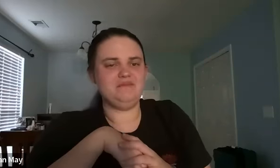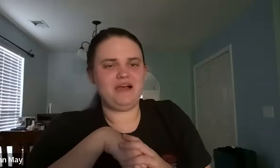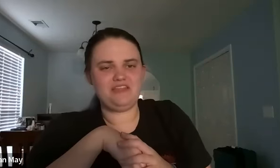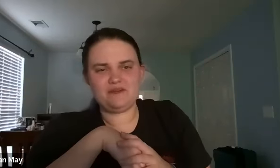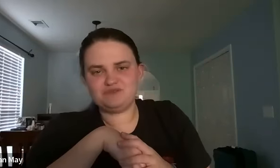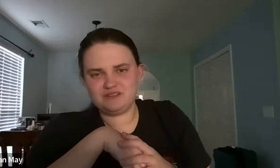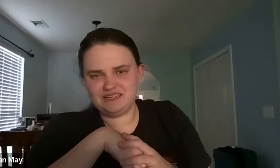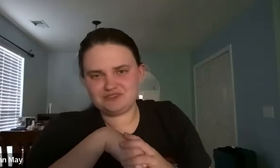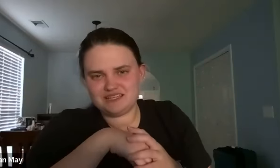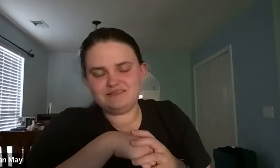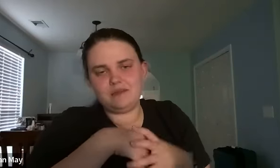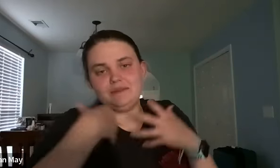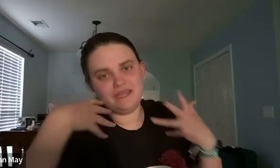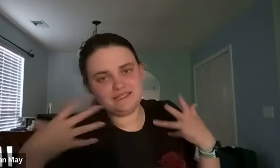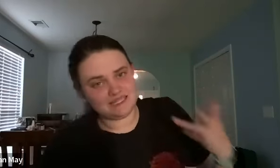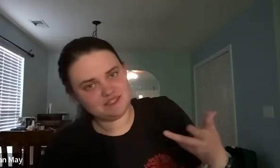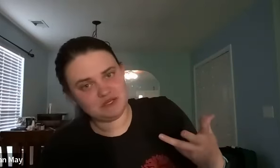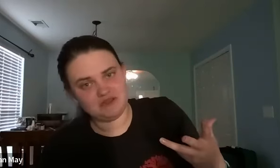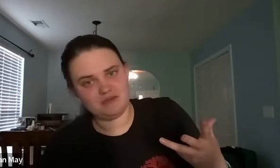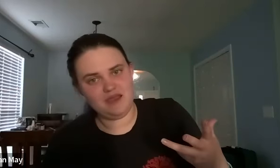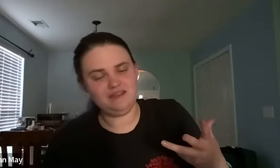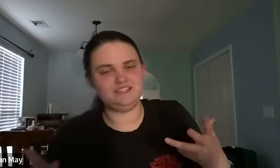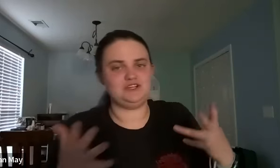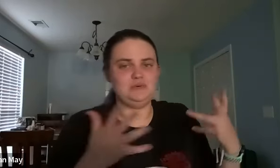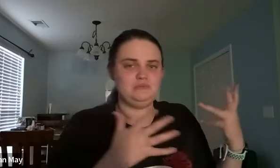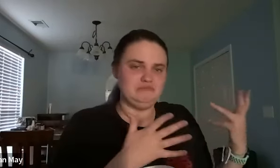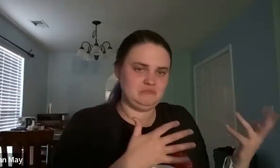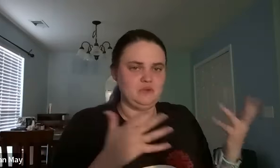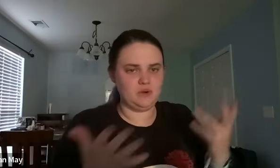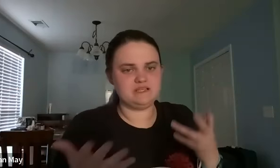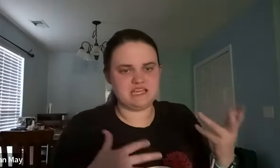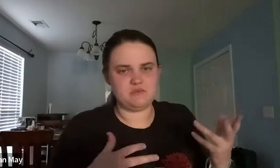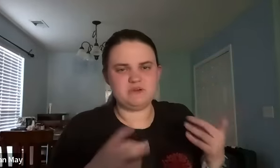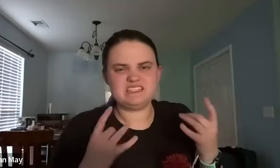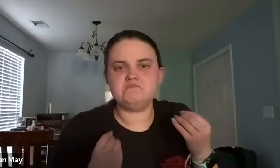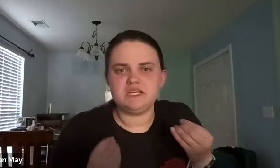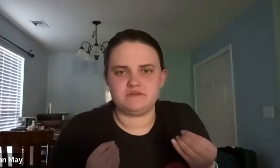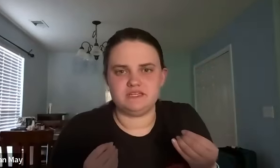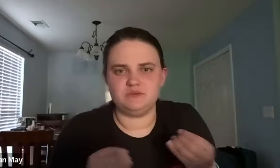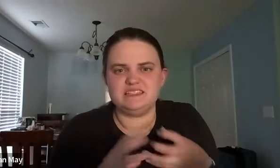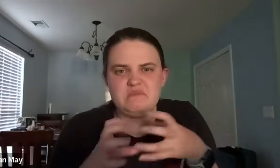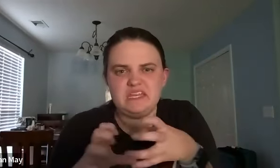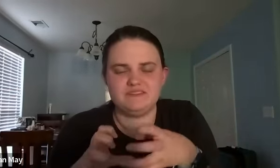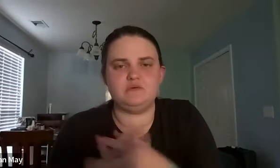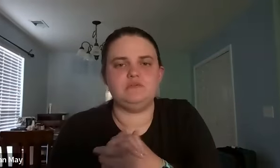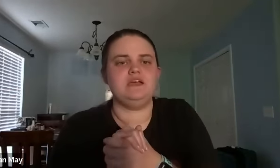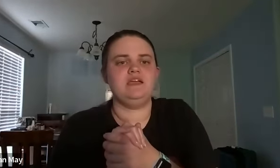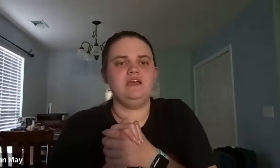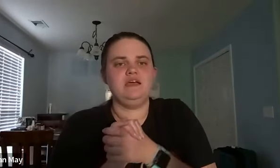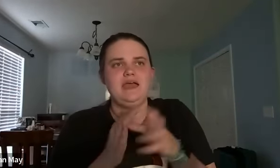I thought that was really interesting. I mean, it makes sense when you think about it, because, you know, we always say, well, what's the meat of it? What's the meat of this whole thing?